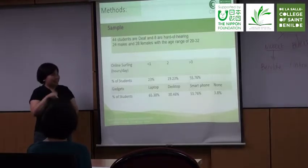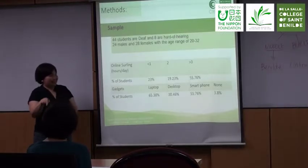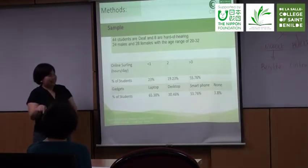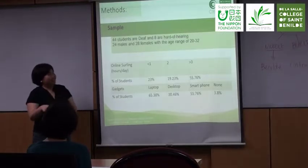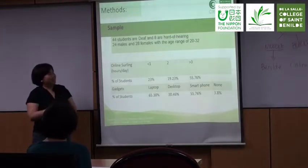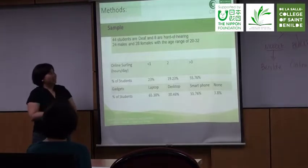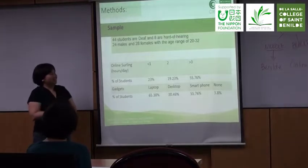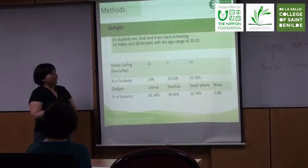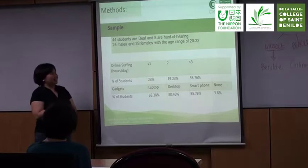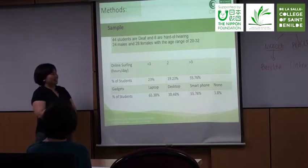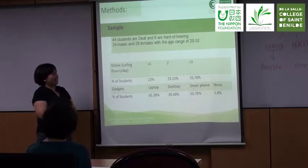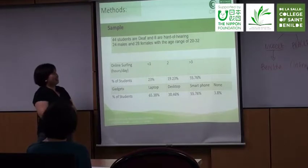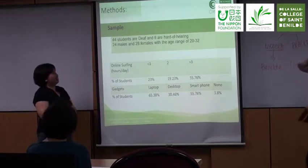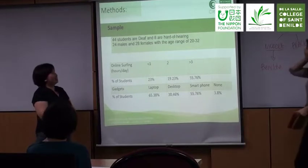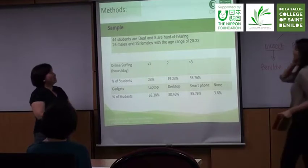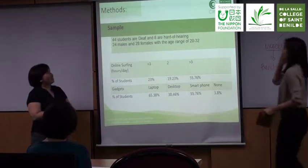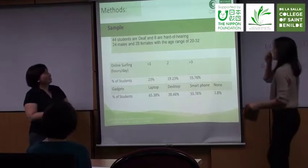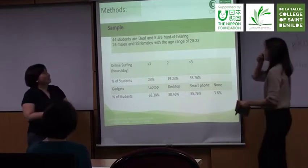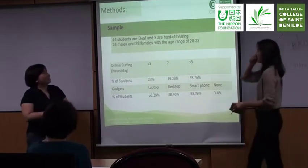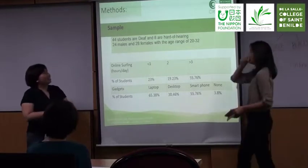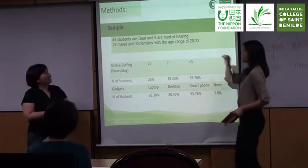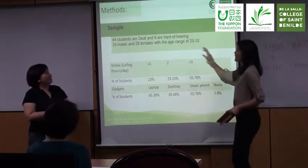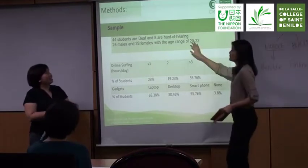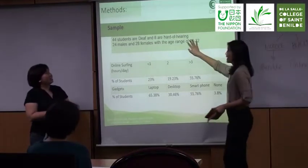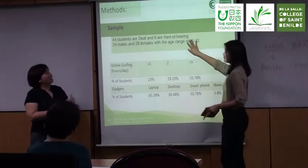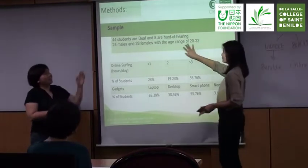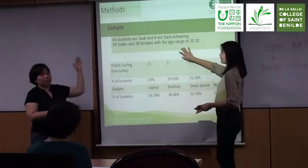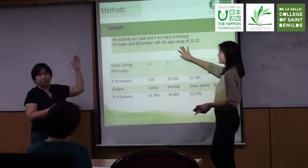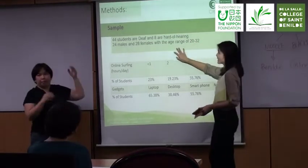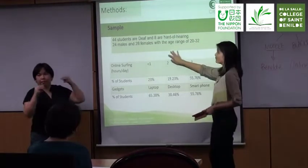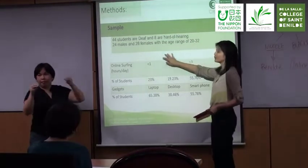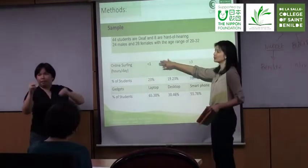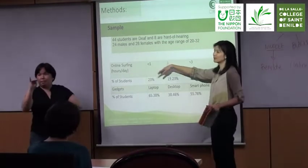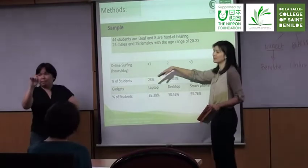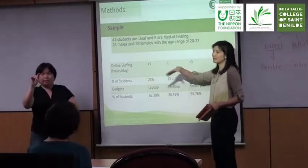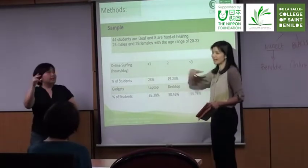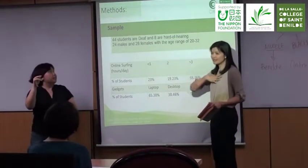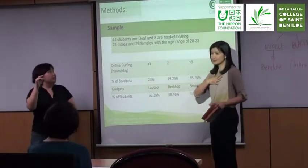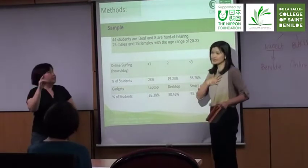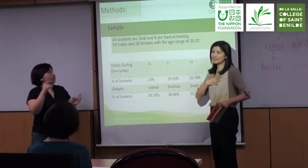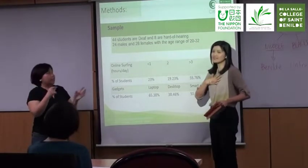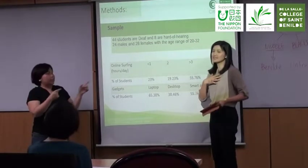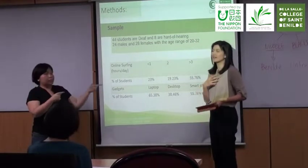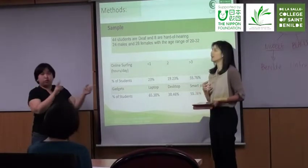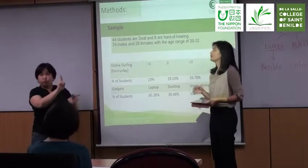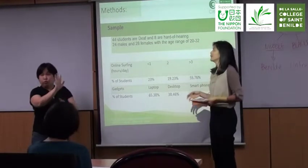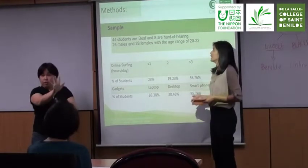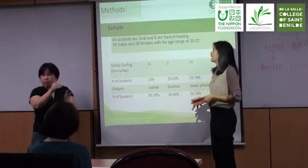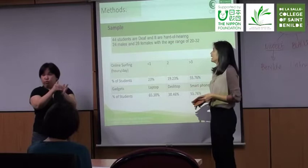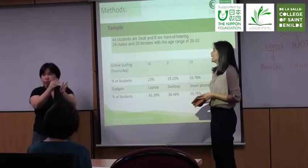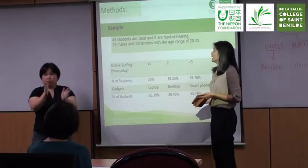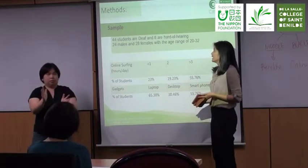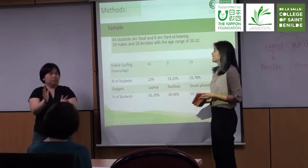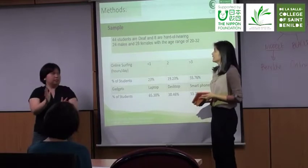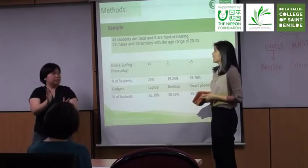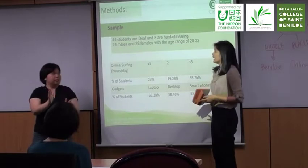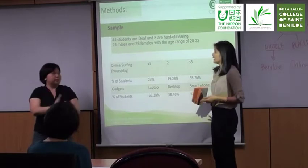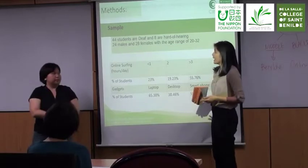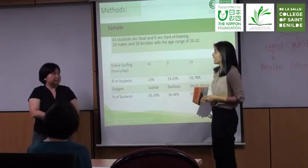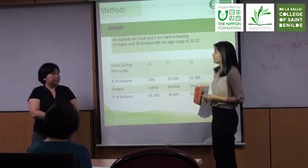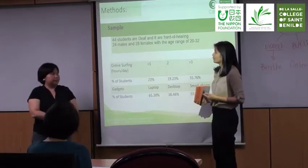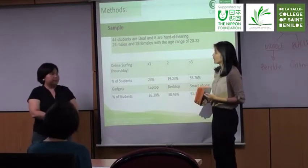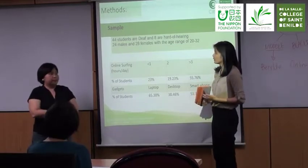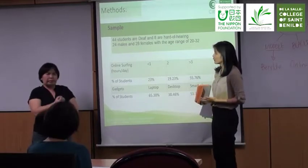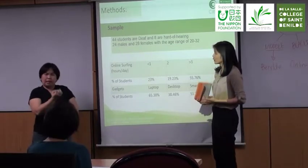ayun, okay. Okay, so my example would be my students.